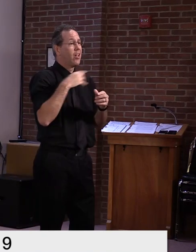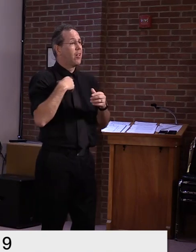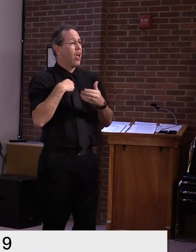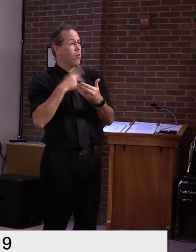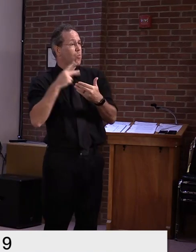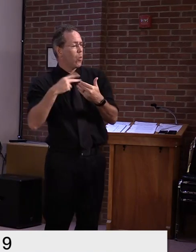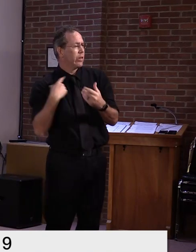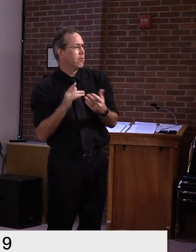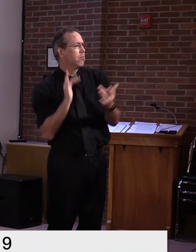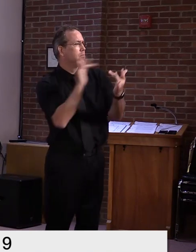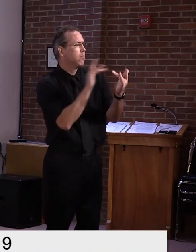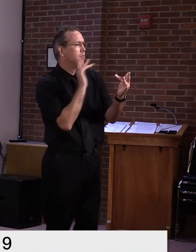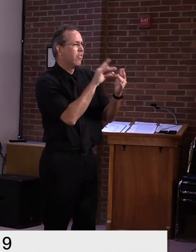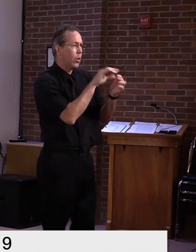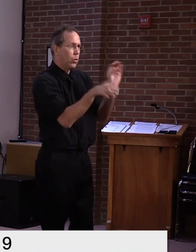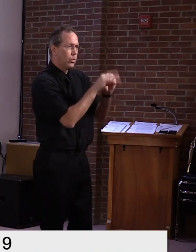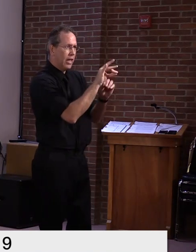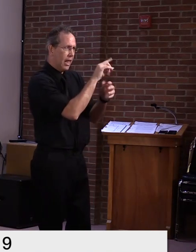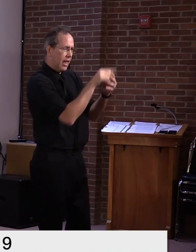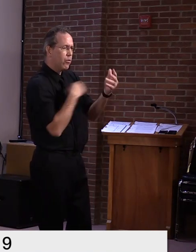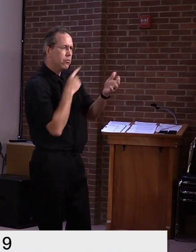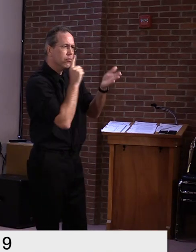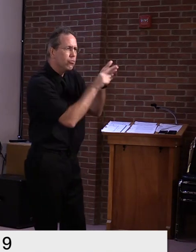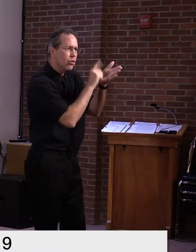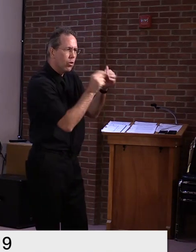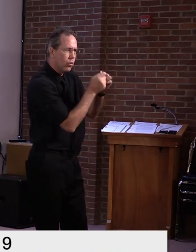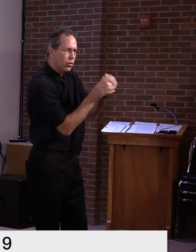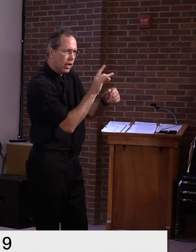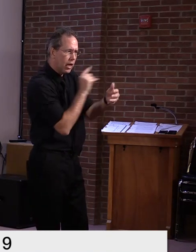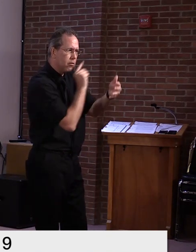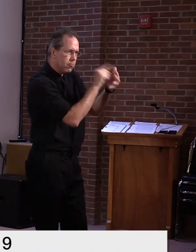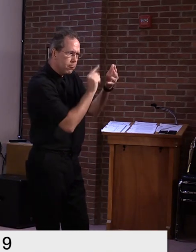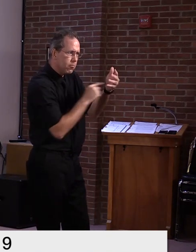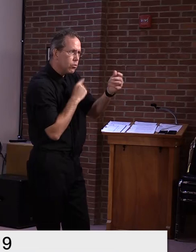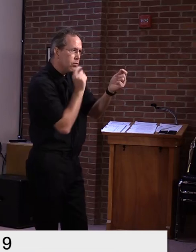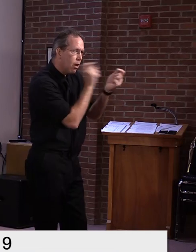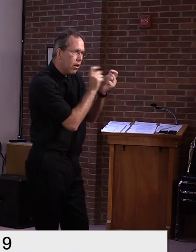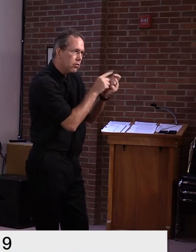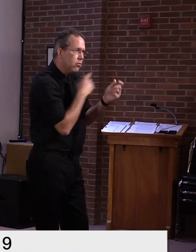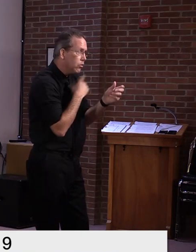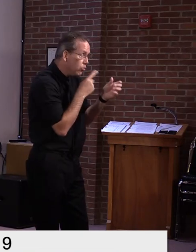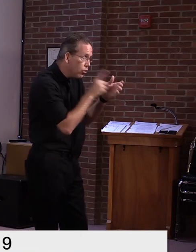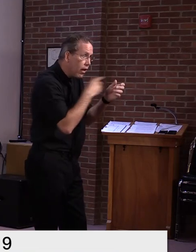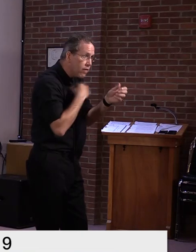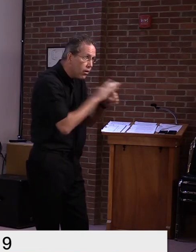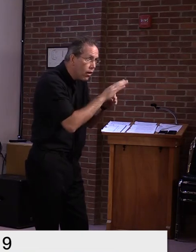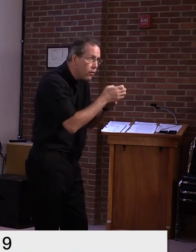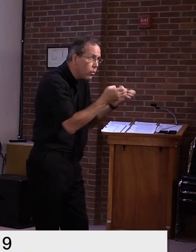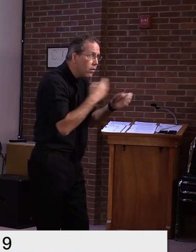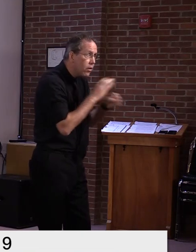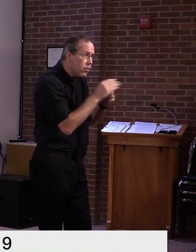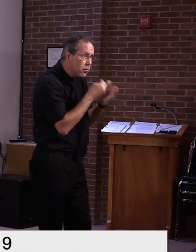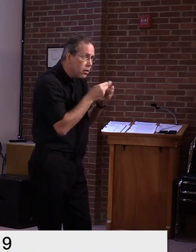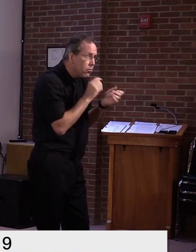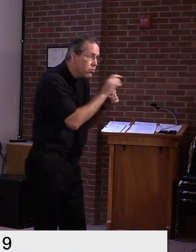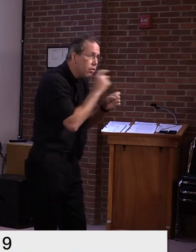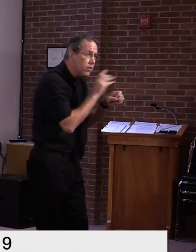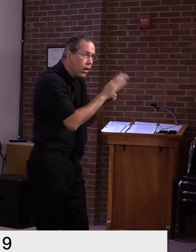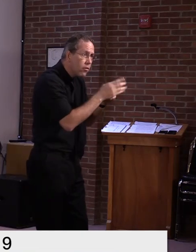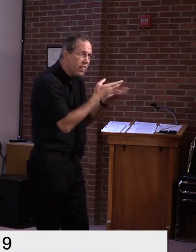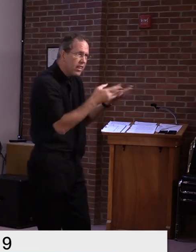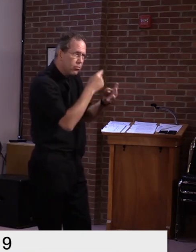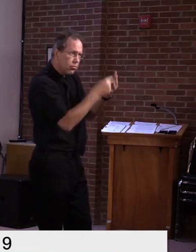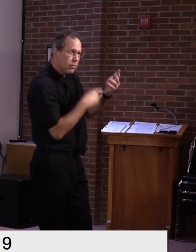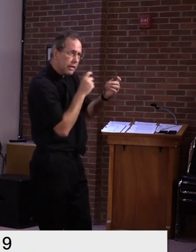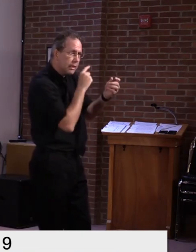that these sites will succeed. There are more sites close to